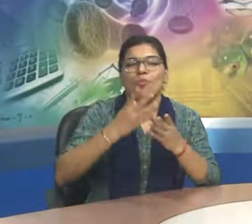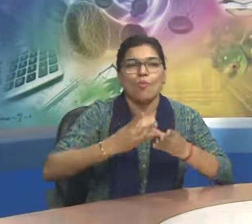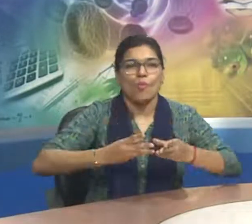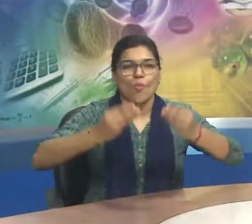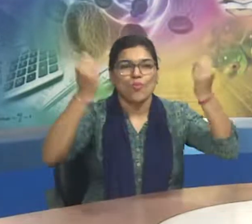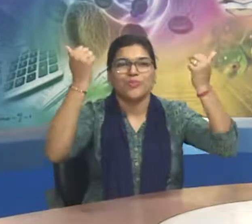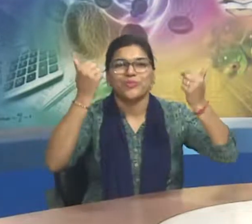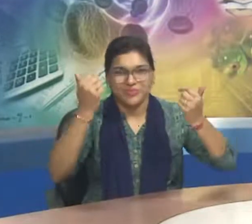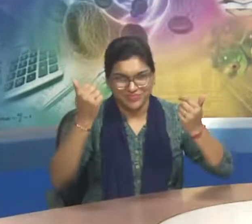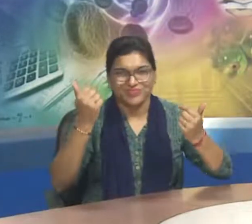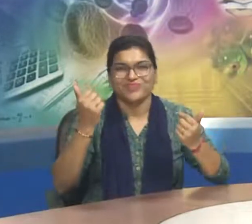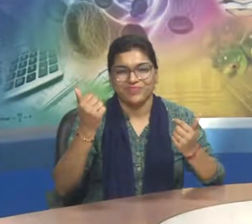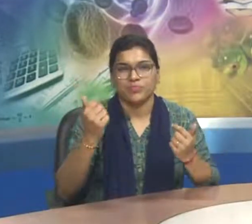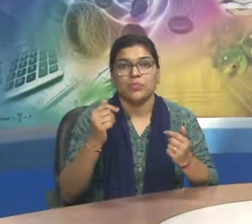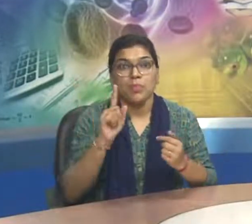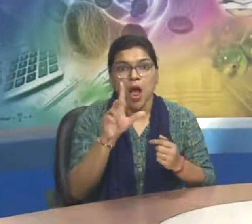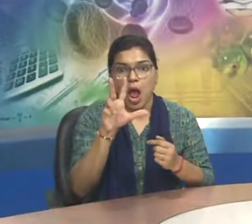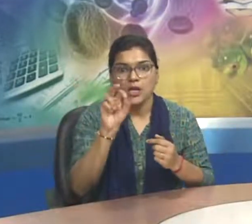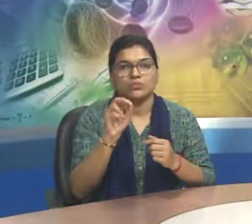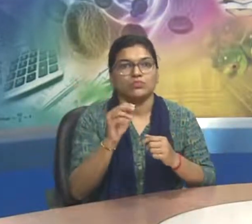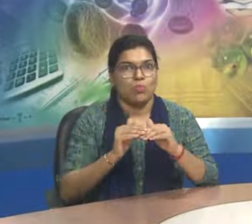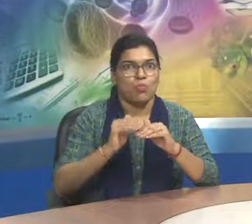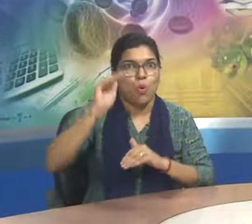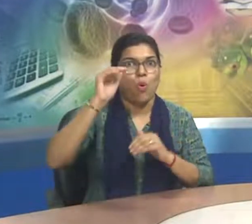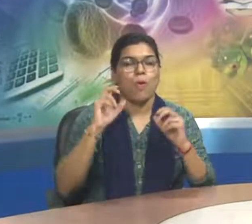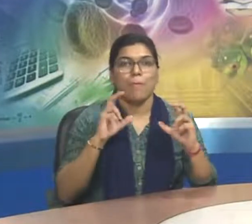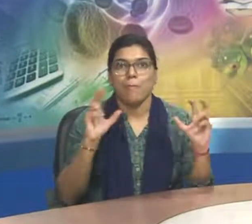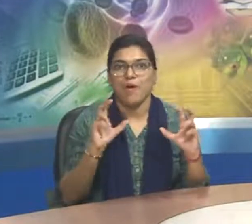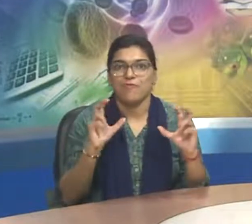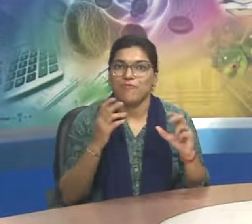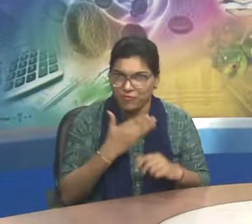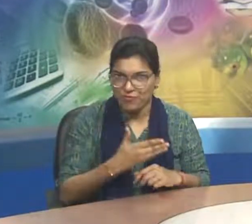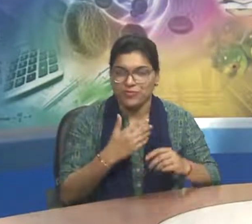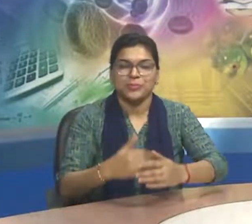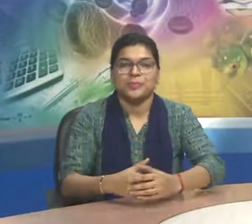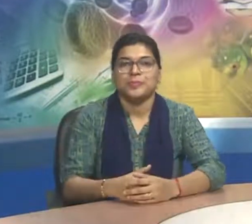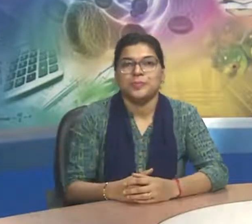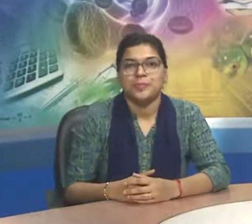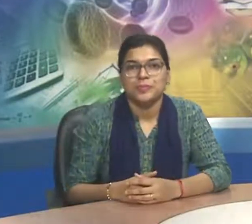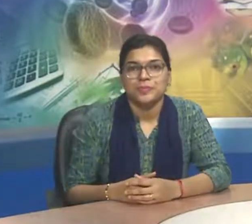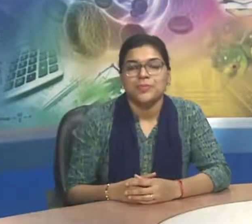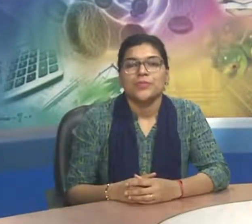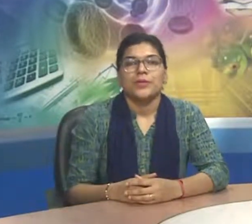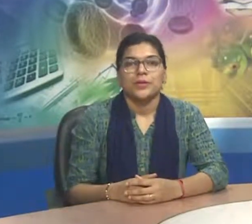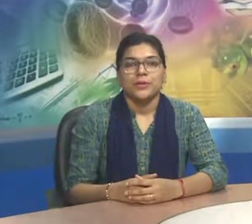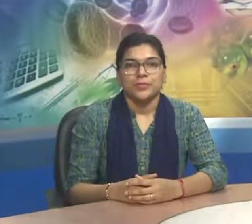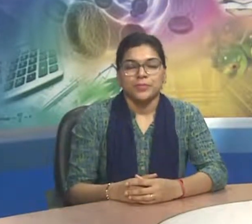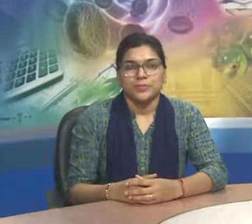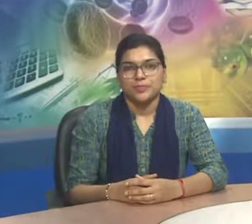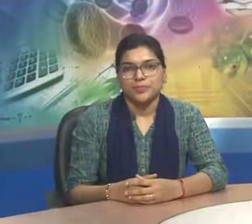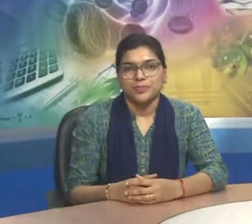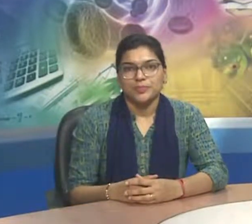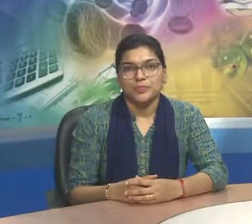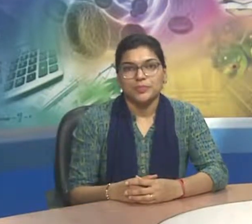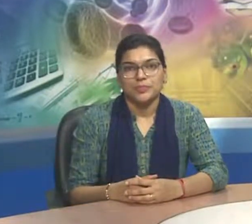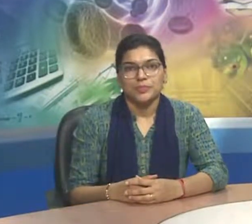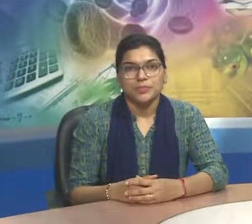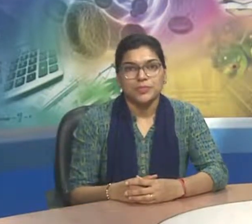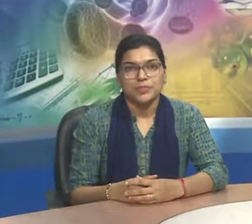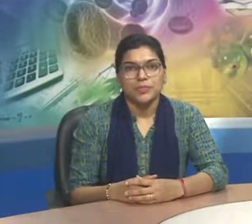the water is frozen at the higher altitudes and on the mountain tops. So only